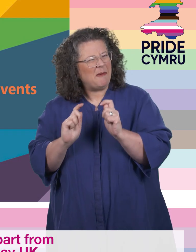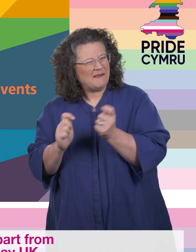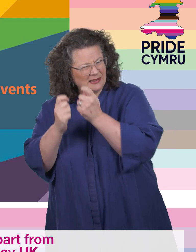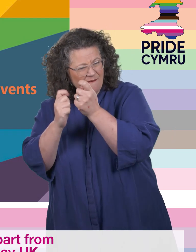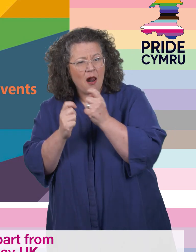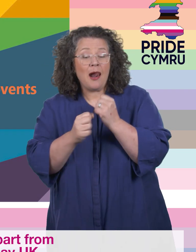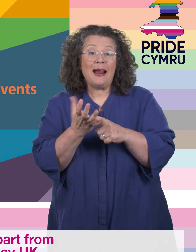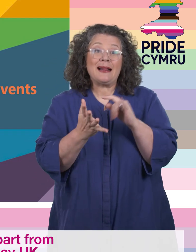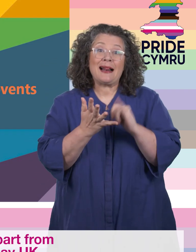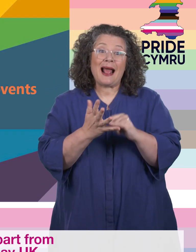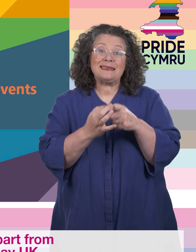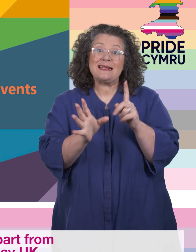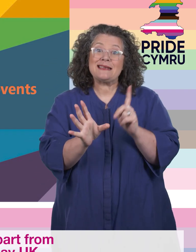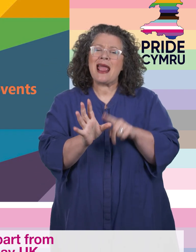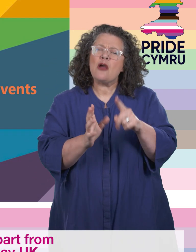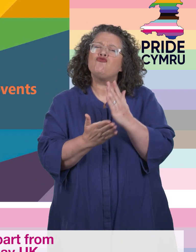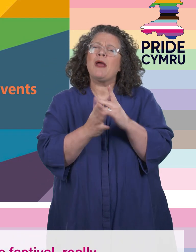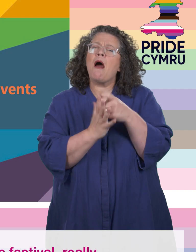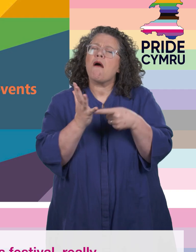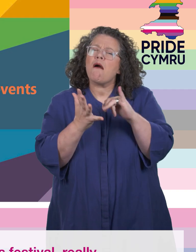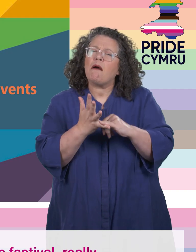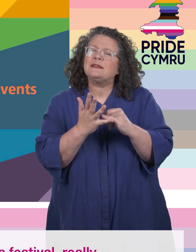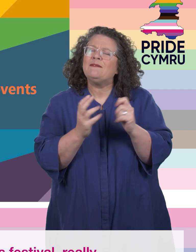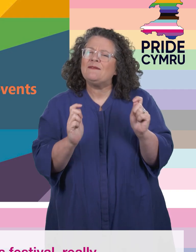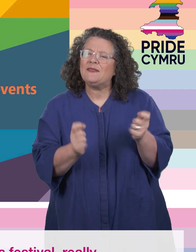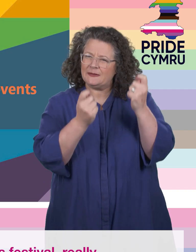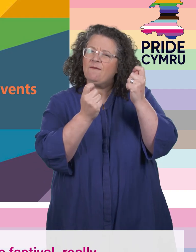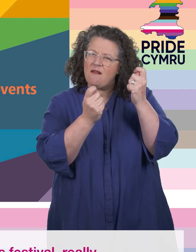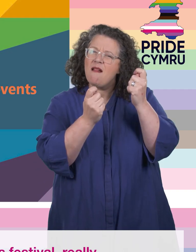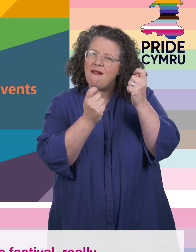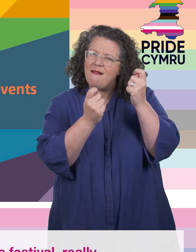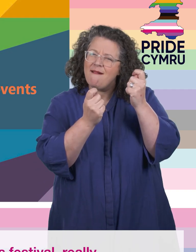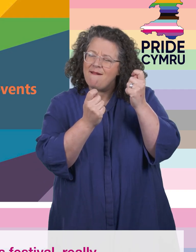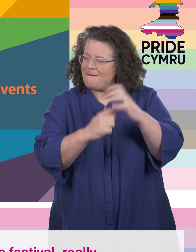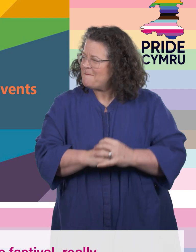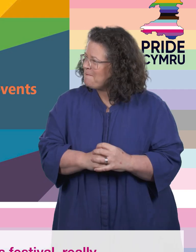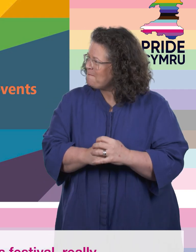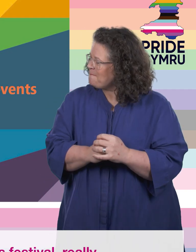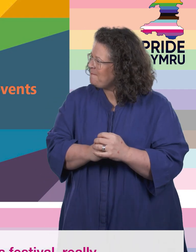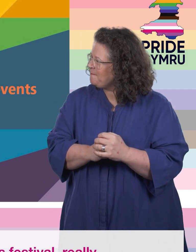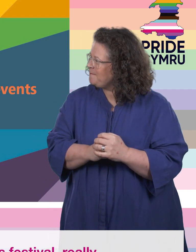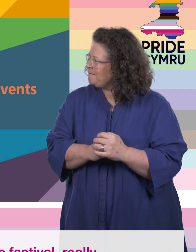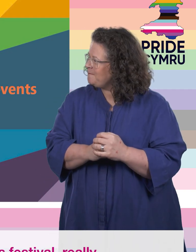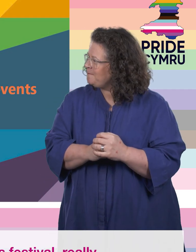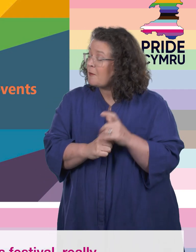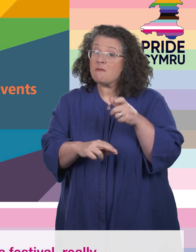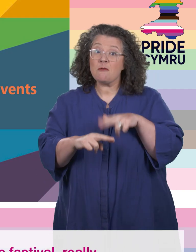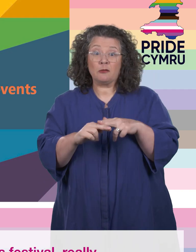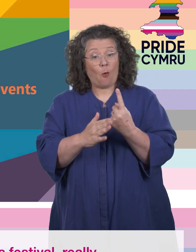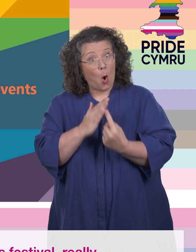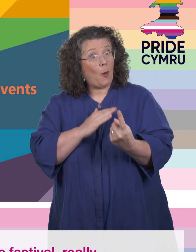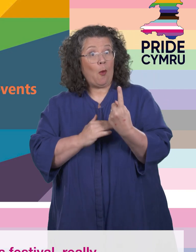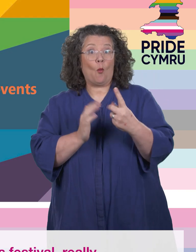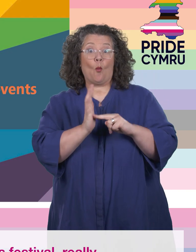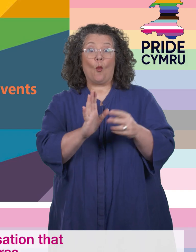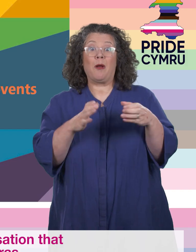film festival in the UK and Glasgow, which was an arts festival,